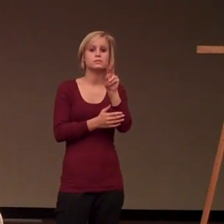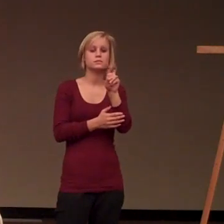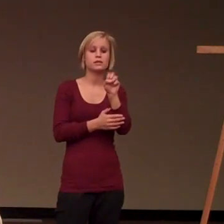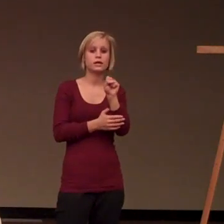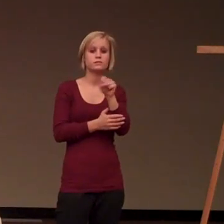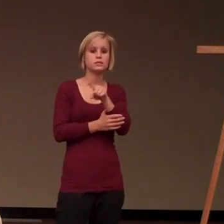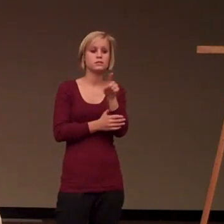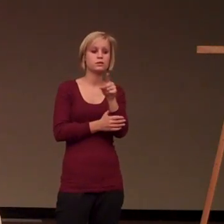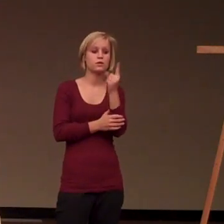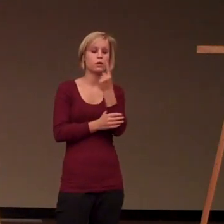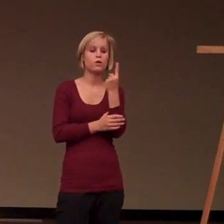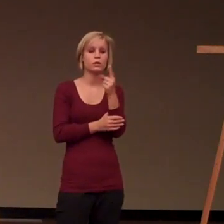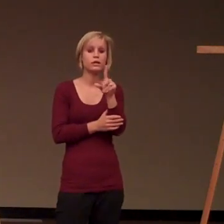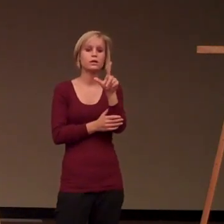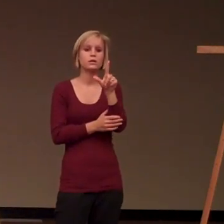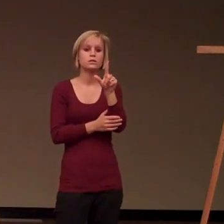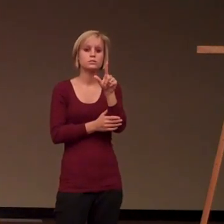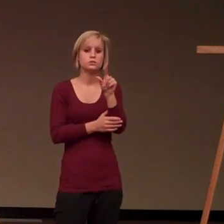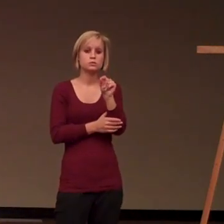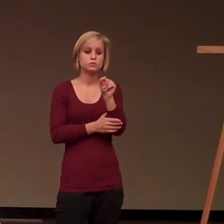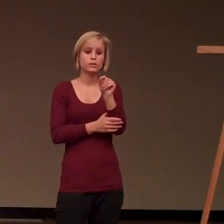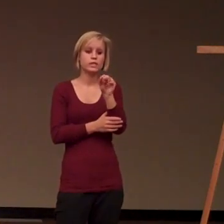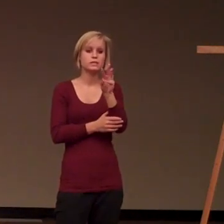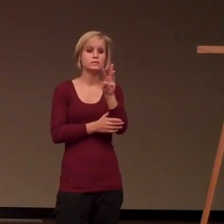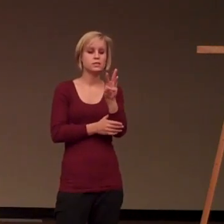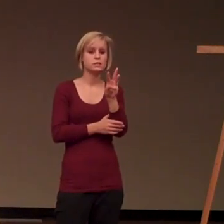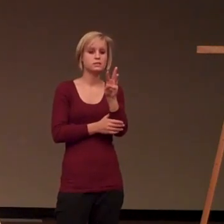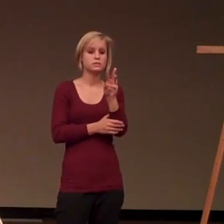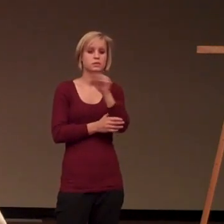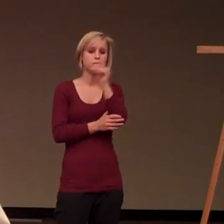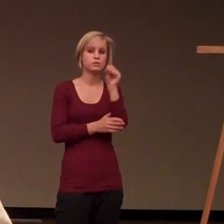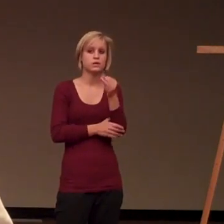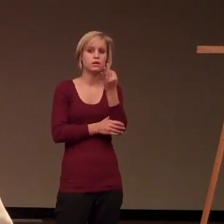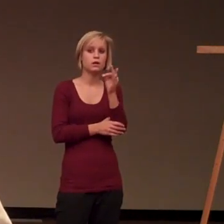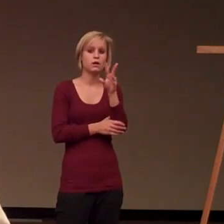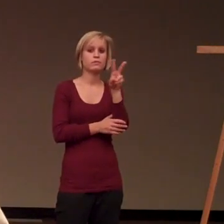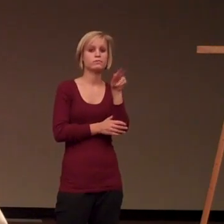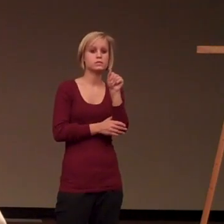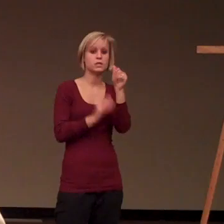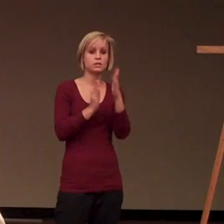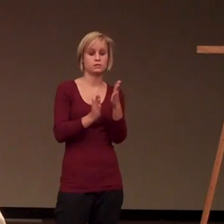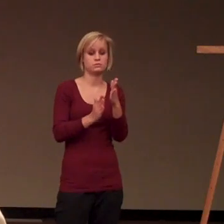There are only 26% of Virginians who own slaves.